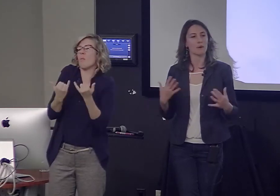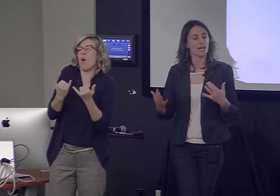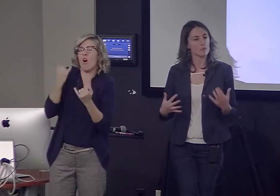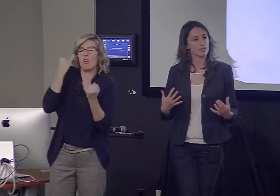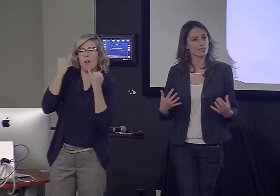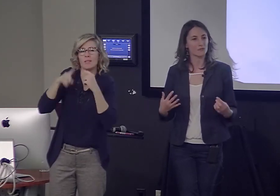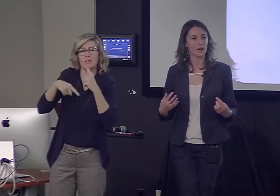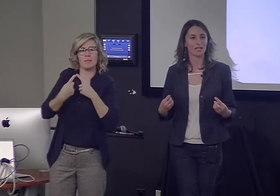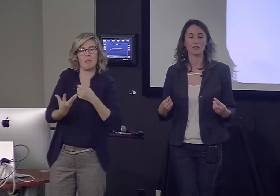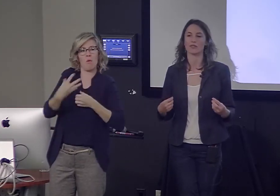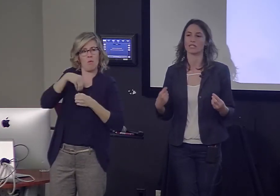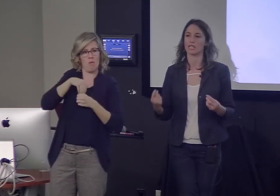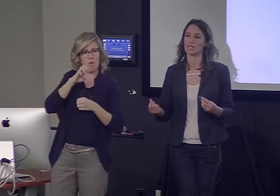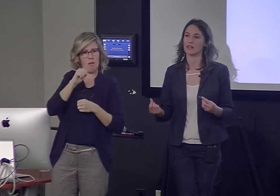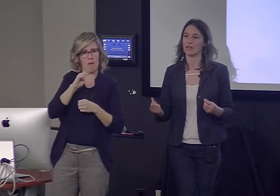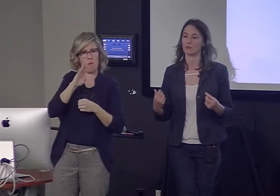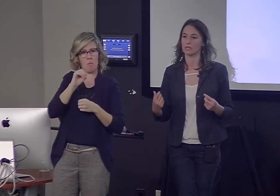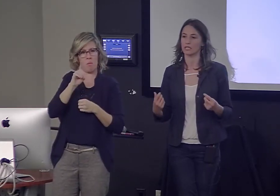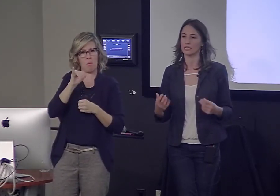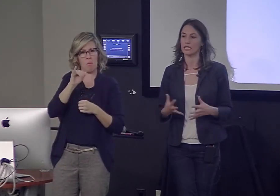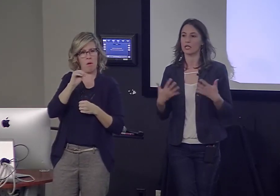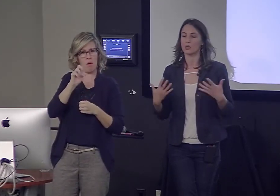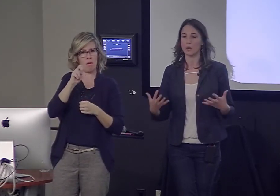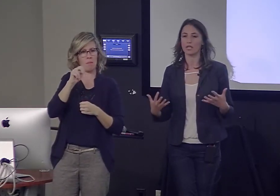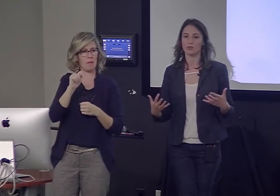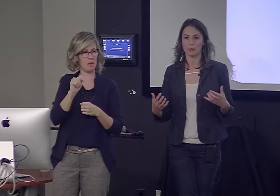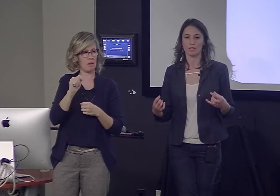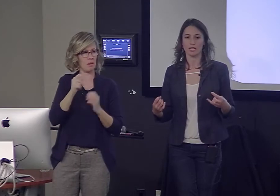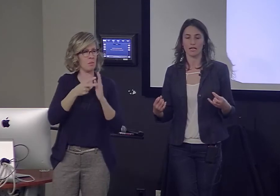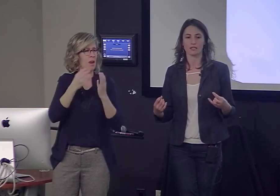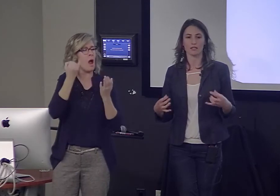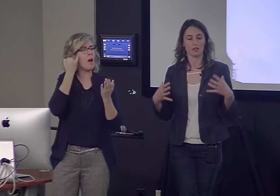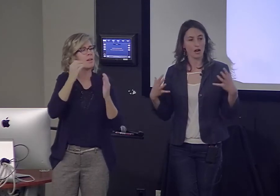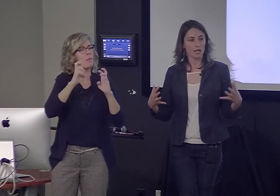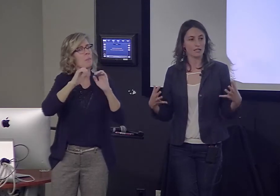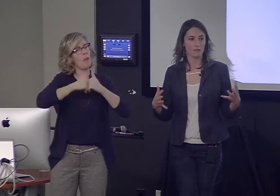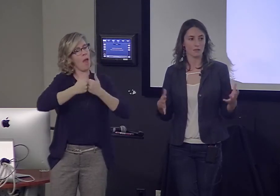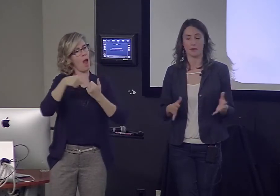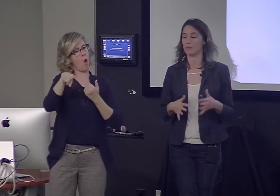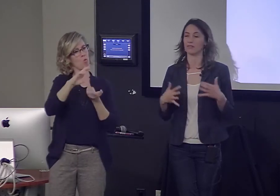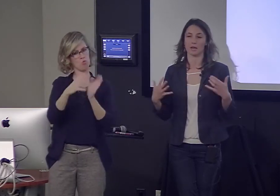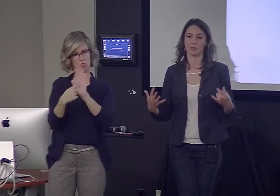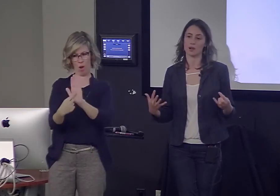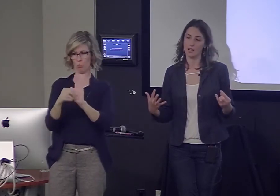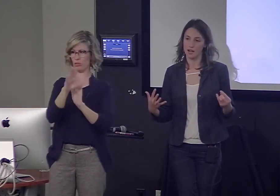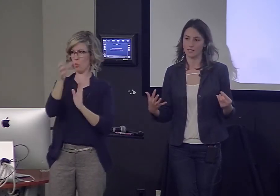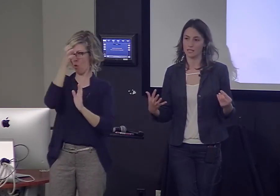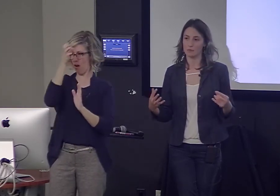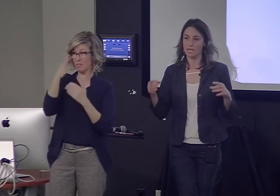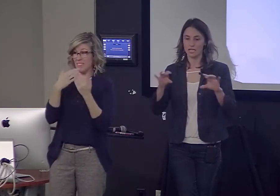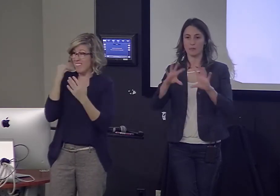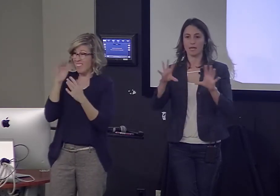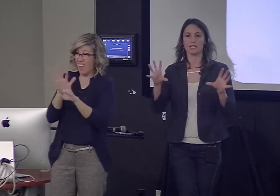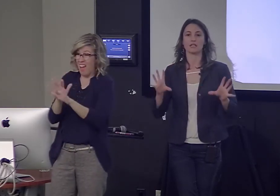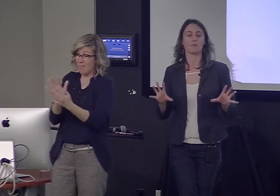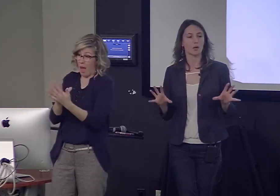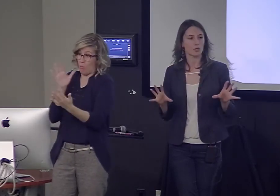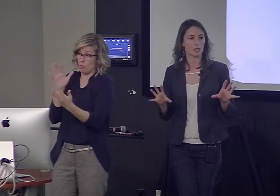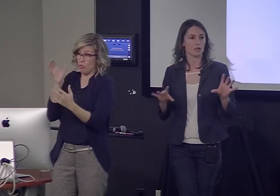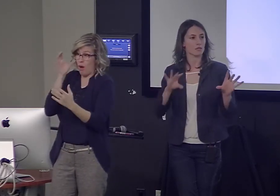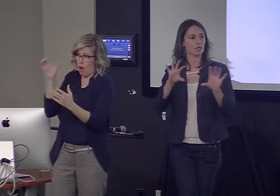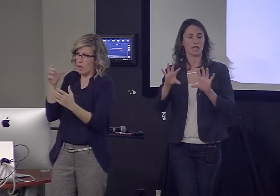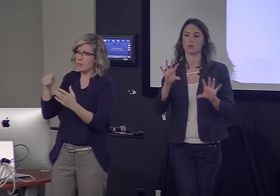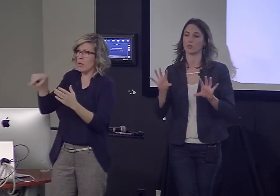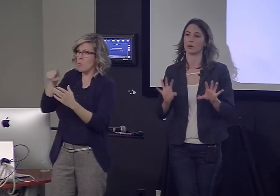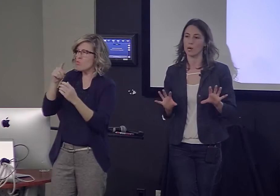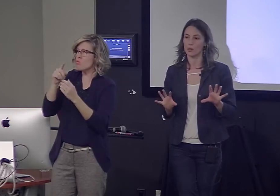about embodiment, right? So this idea that really the way you represent your concepts, maybe even abstract concepts, is by decomposing